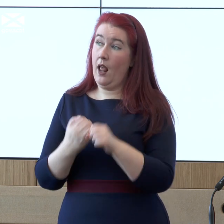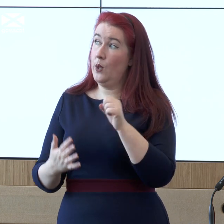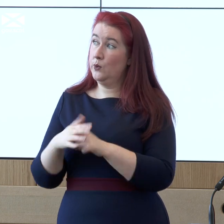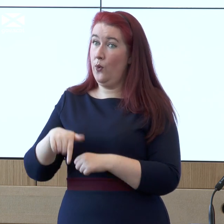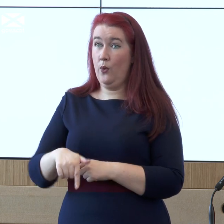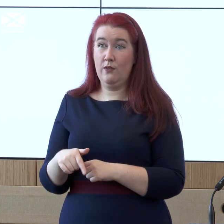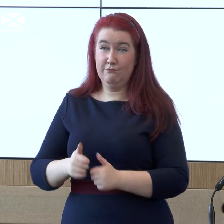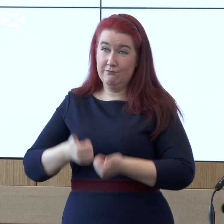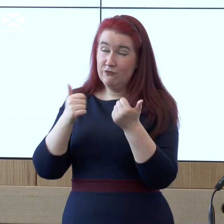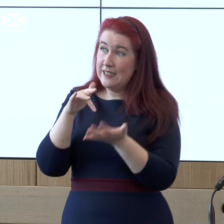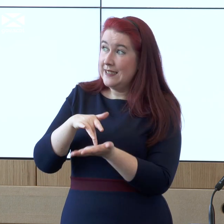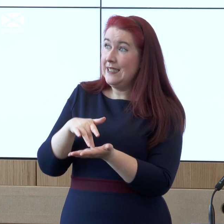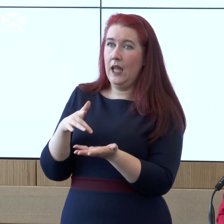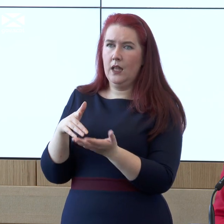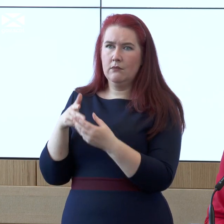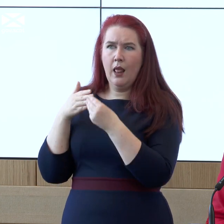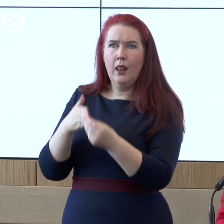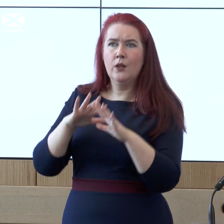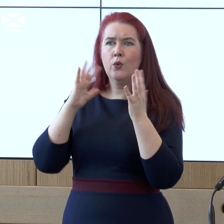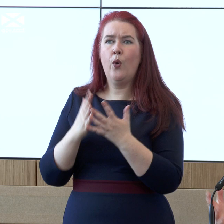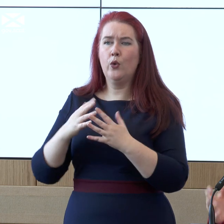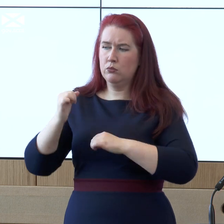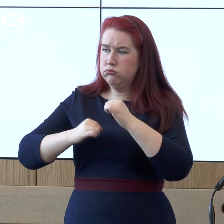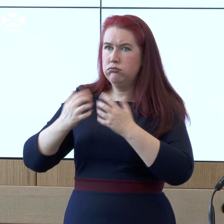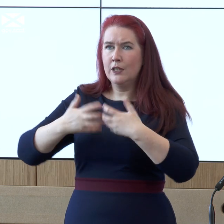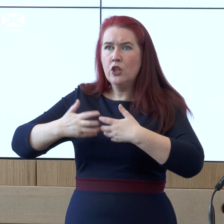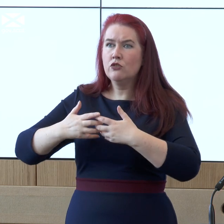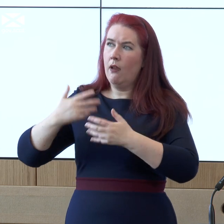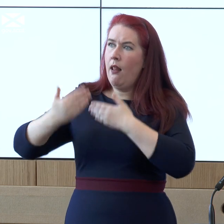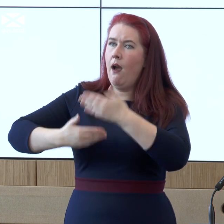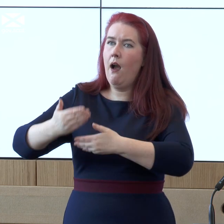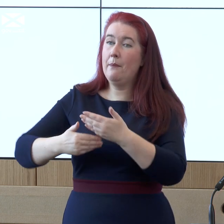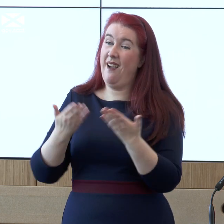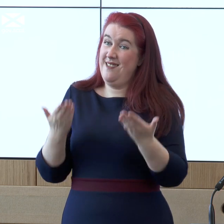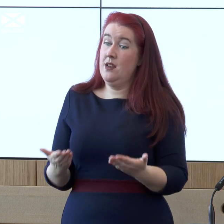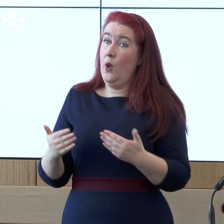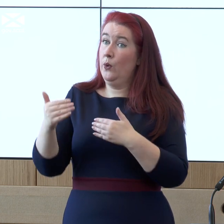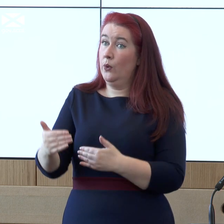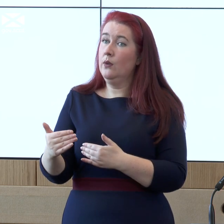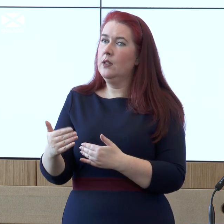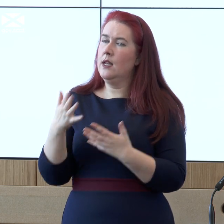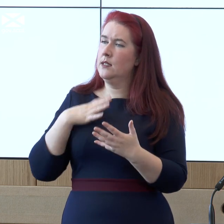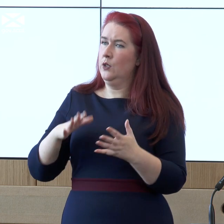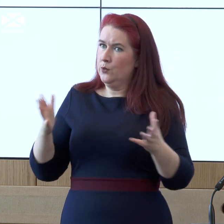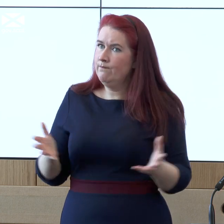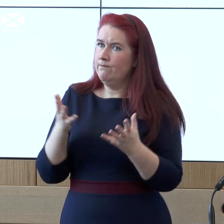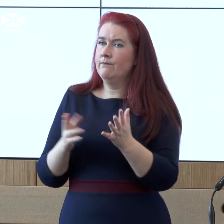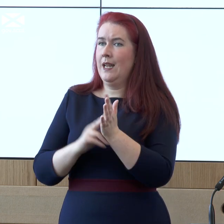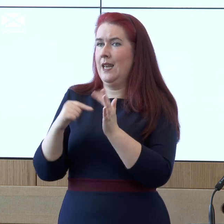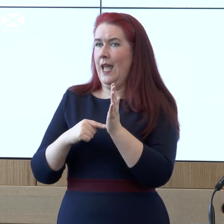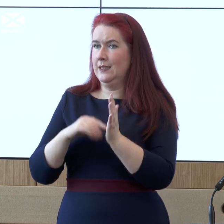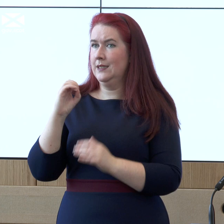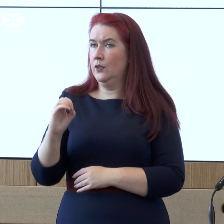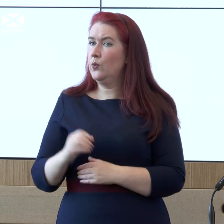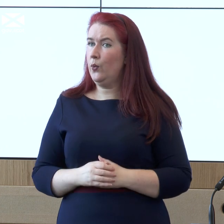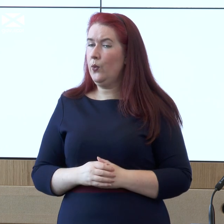helped lead the world into the industrial age, it is an opportunity in this new era to help power the planet towards net zero. The Scottish Government,